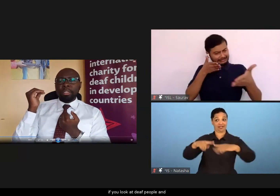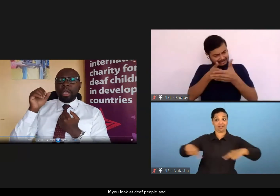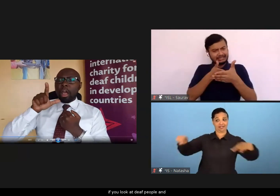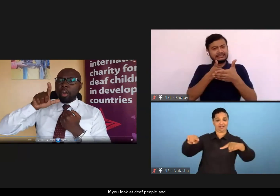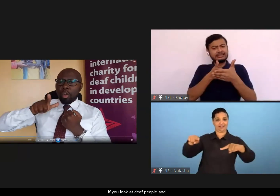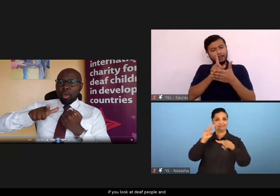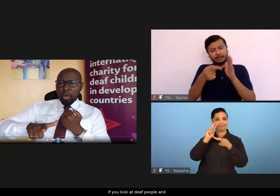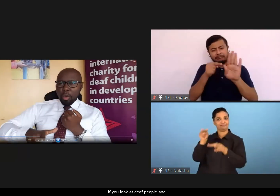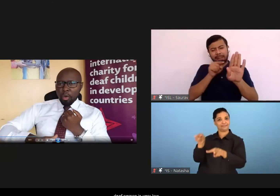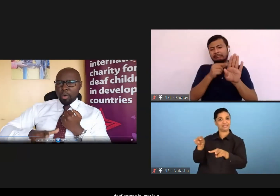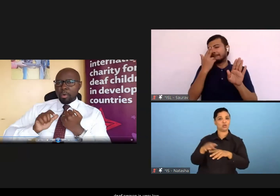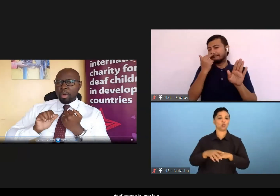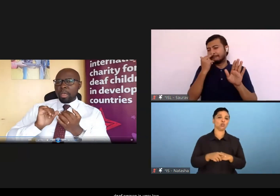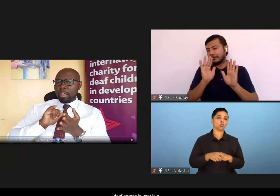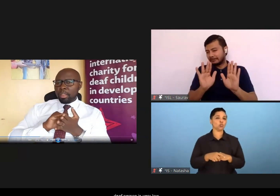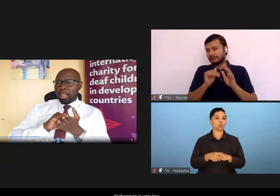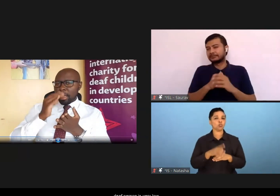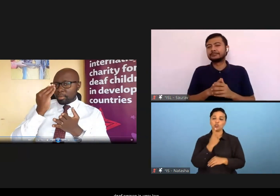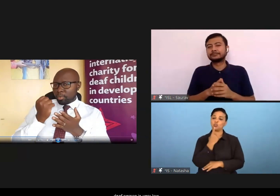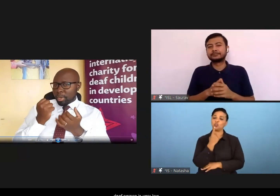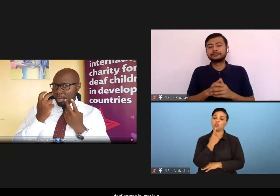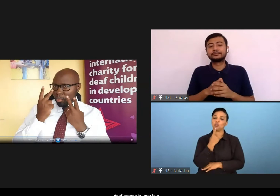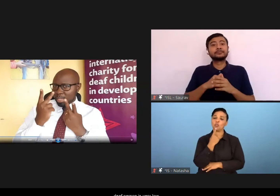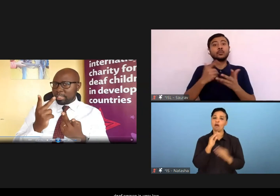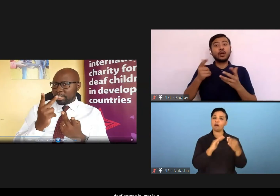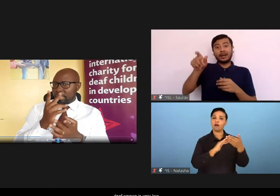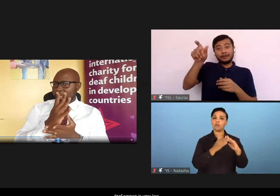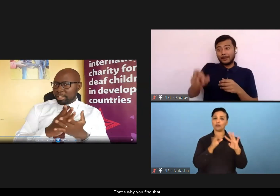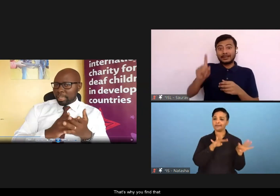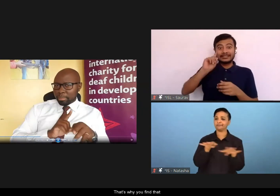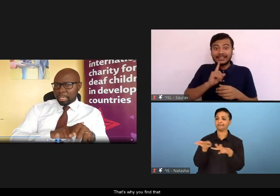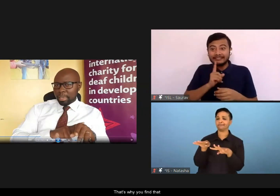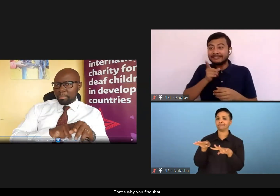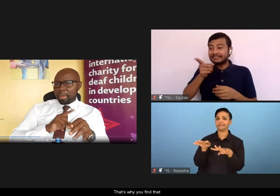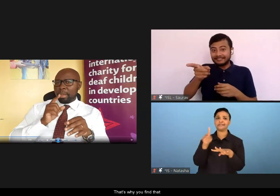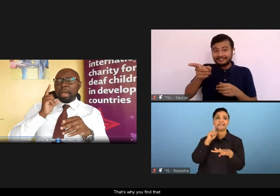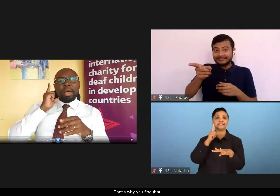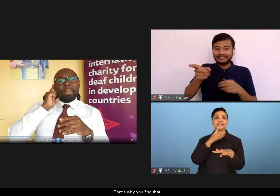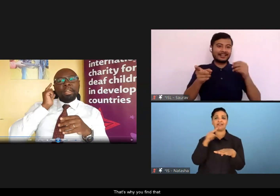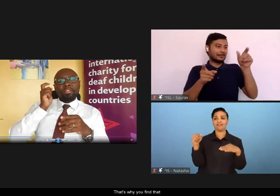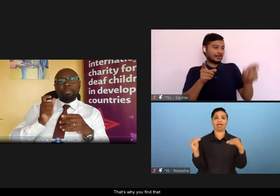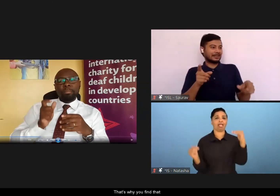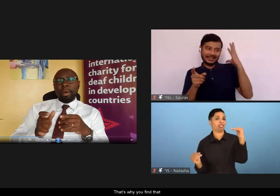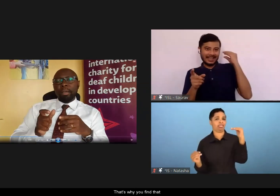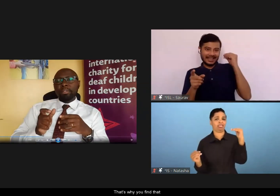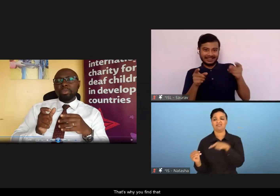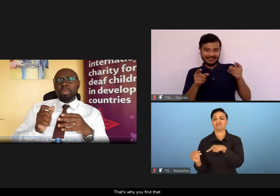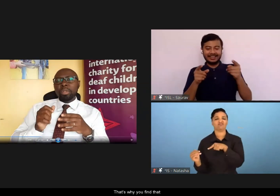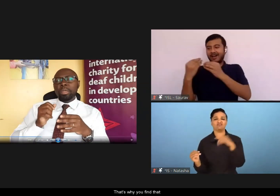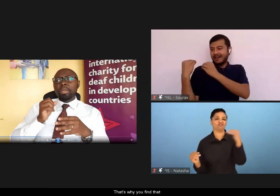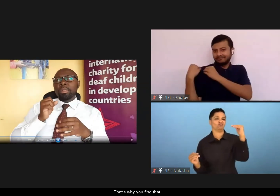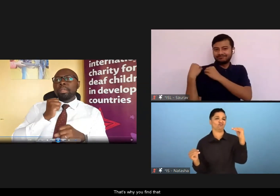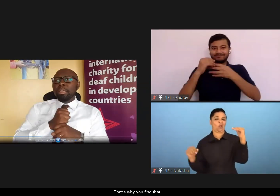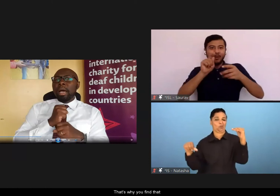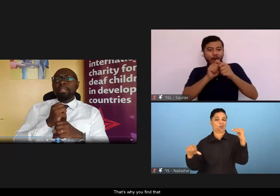like the society's expectations on a deaf person is very low. That's why you find that sometimes a deaf